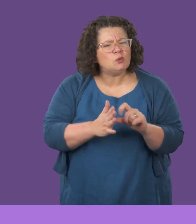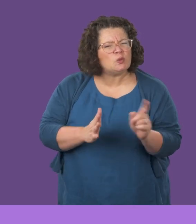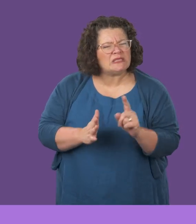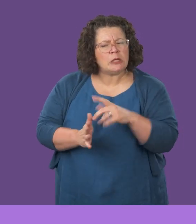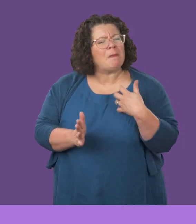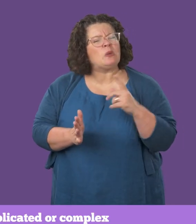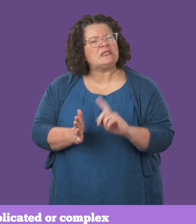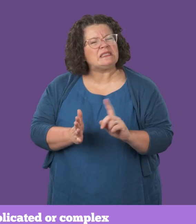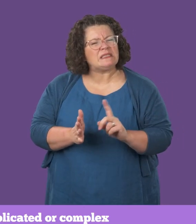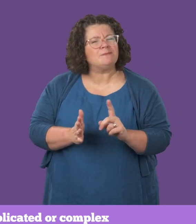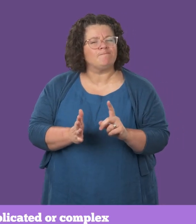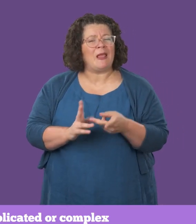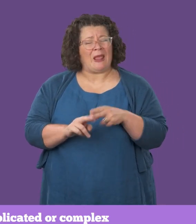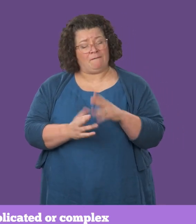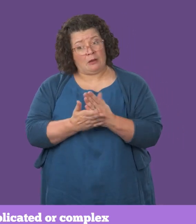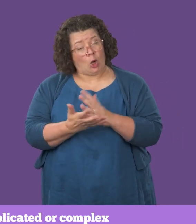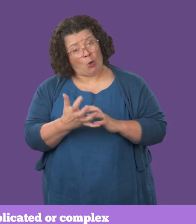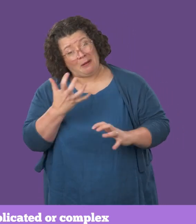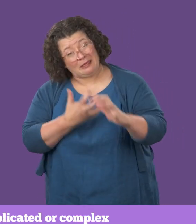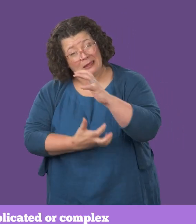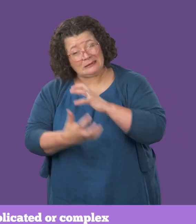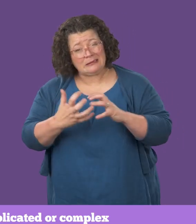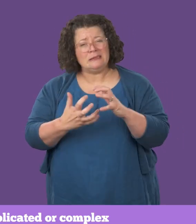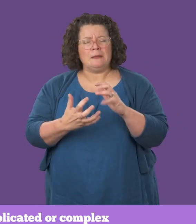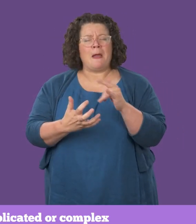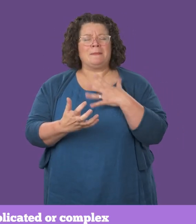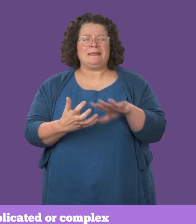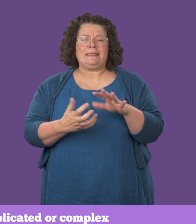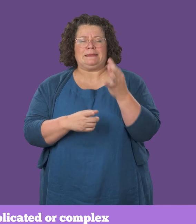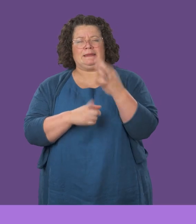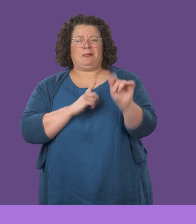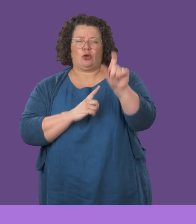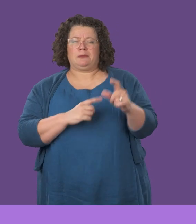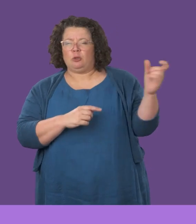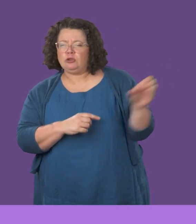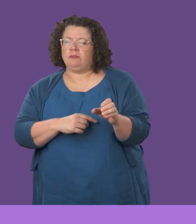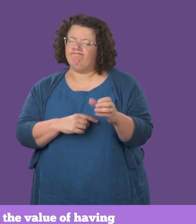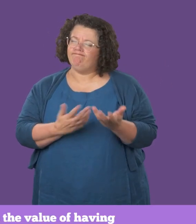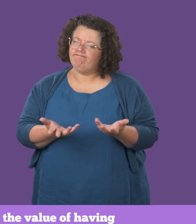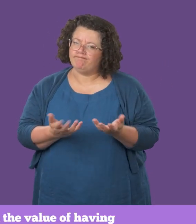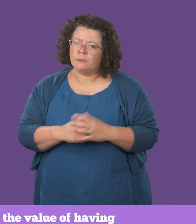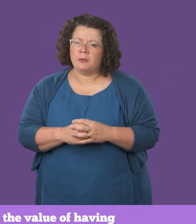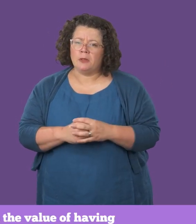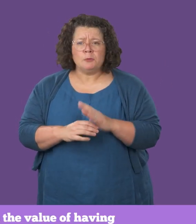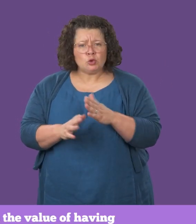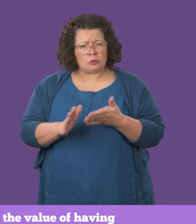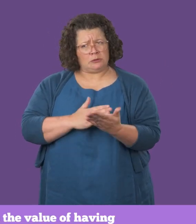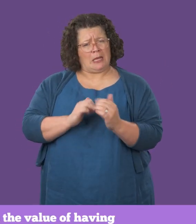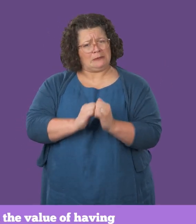complaining with. If it's particularly complicated or complex, you might want to get a specialist person in, but don't, underestimate the value of having rapport